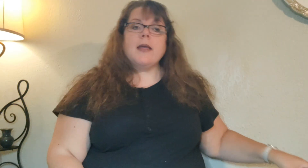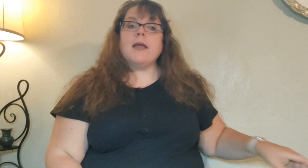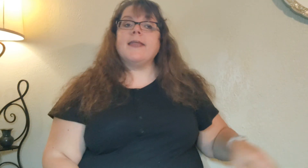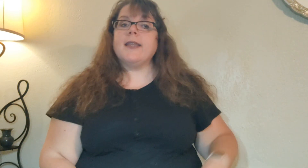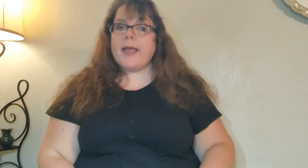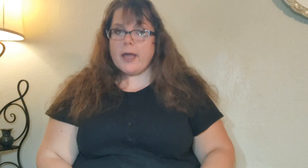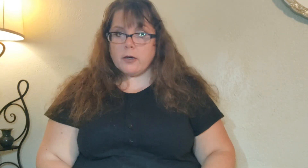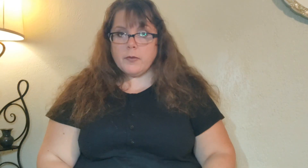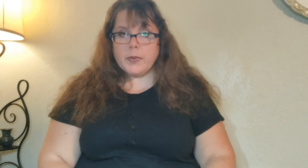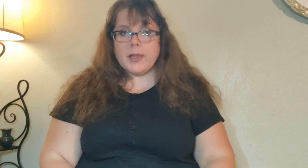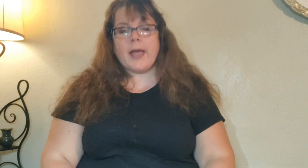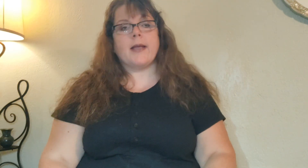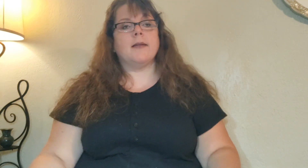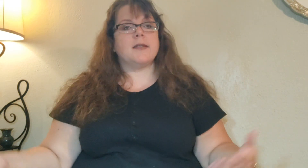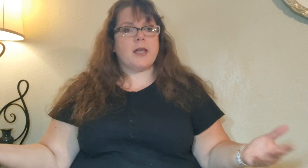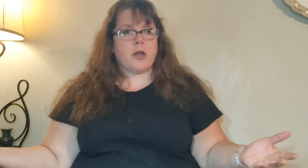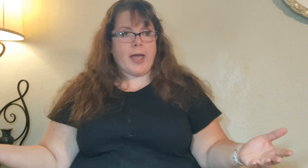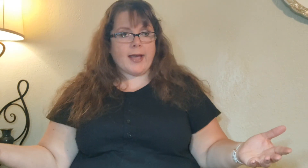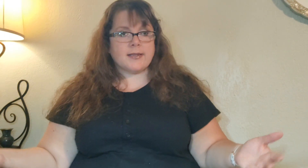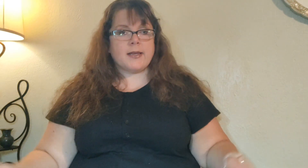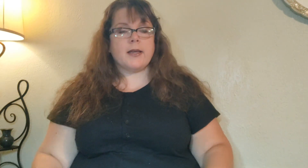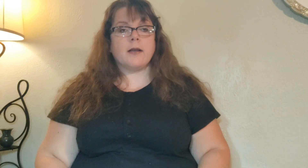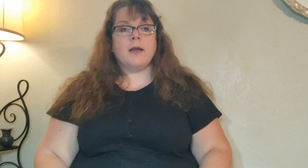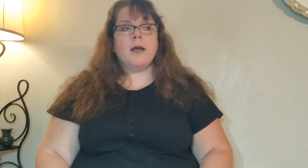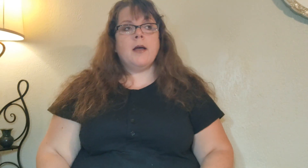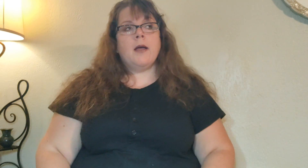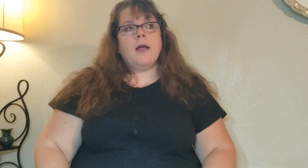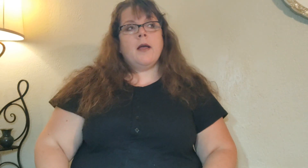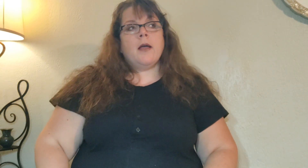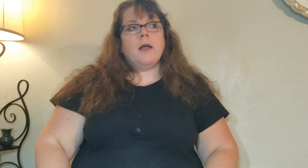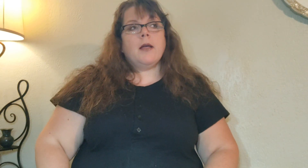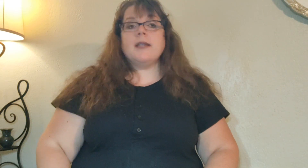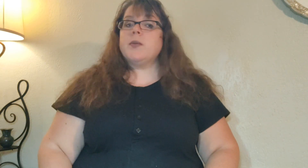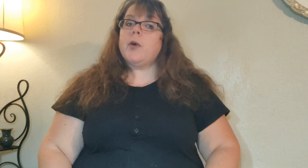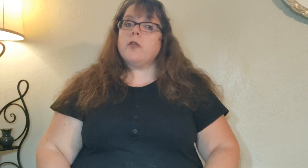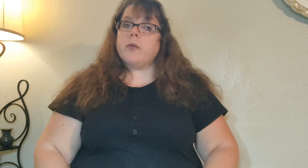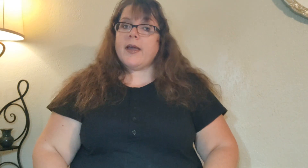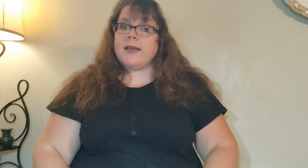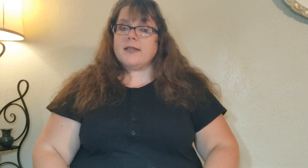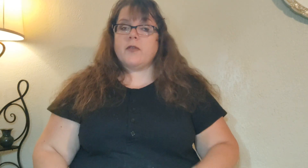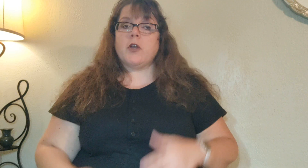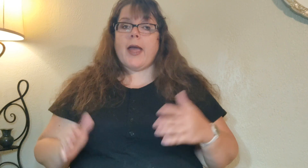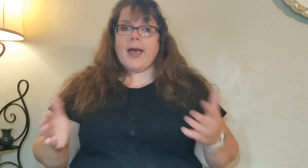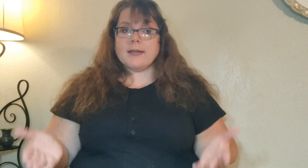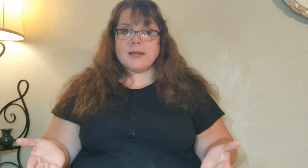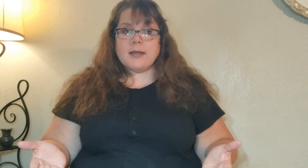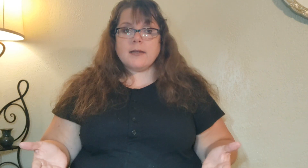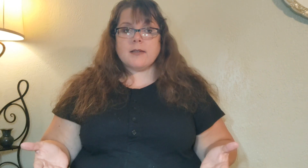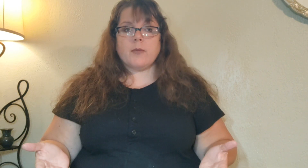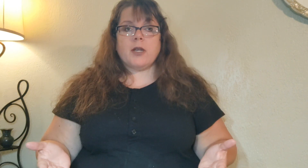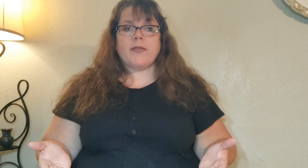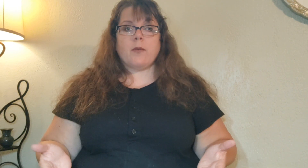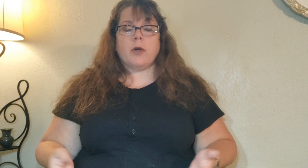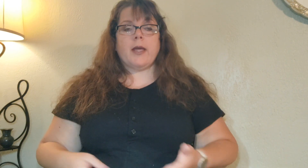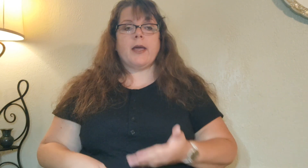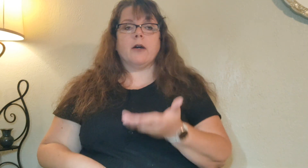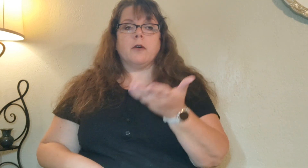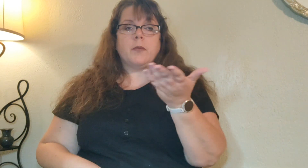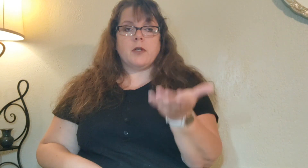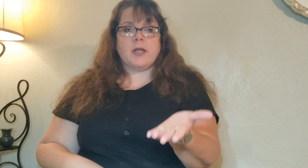And then help, like let's say you're asking, it's both ways. If you're asking someone if they want help, you take